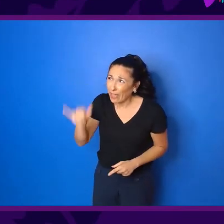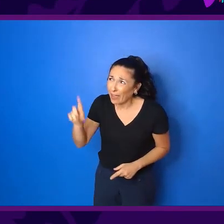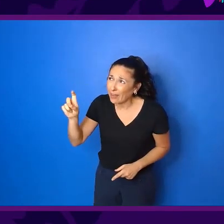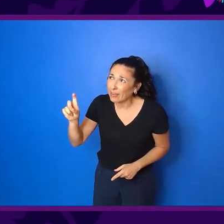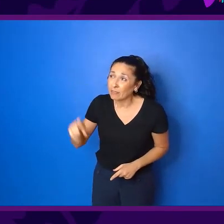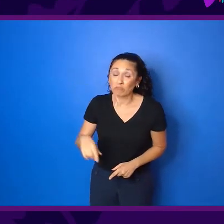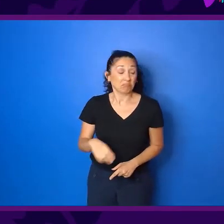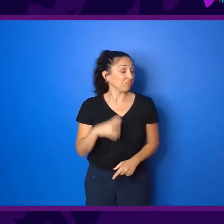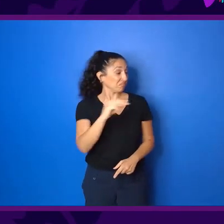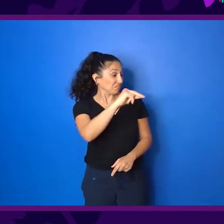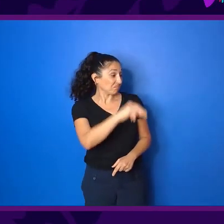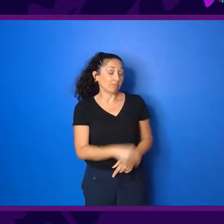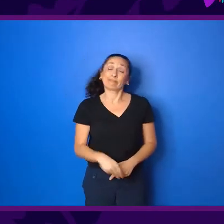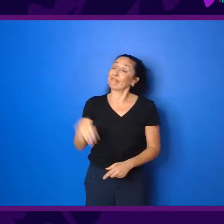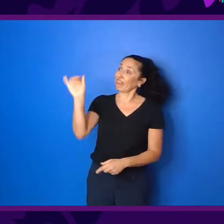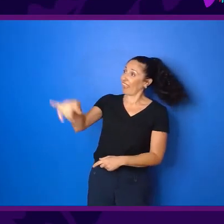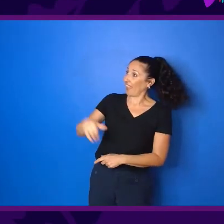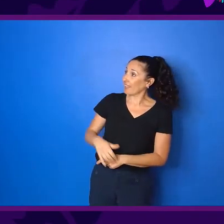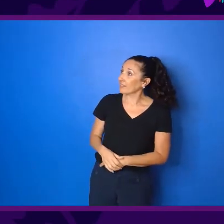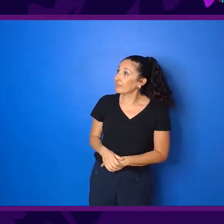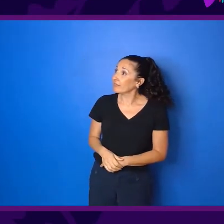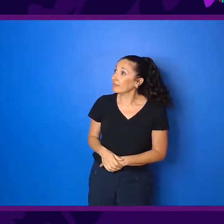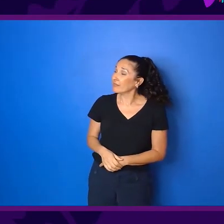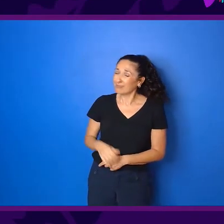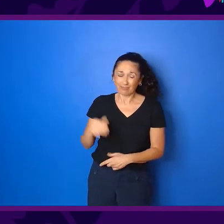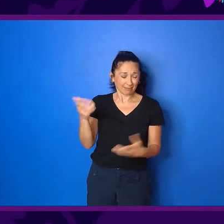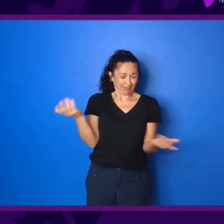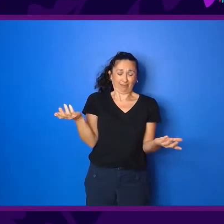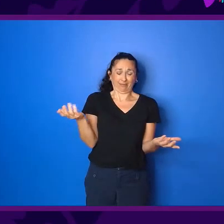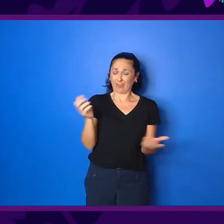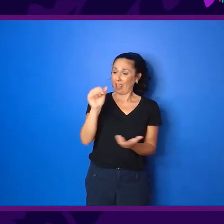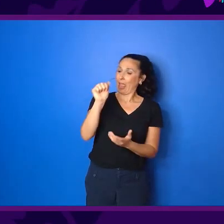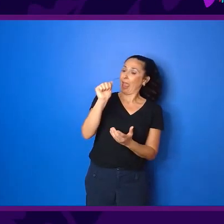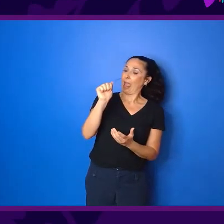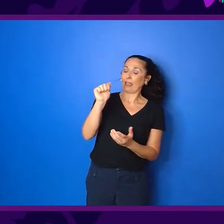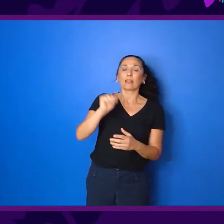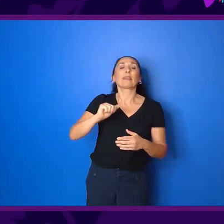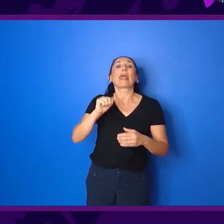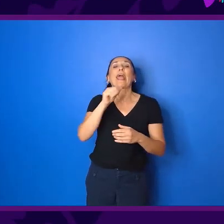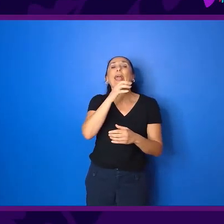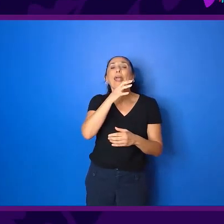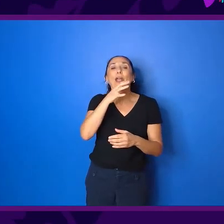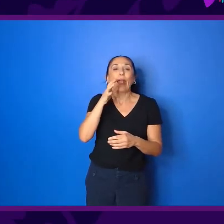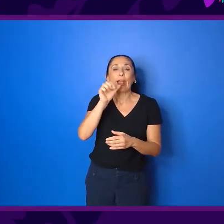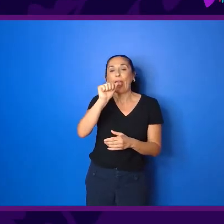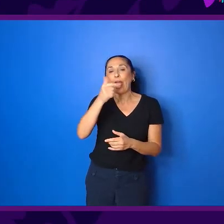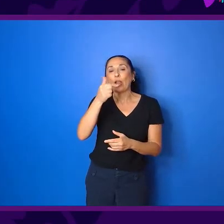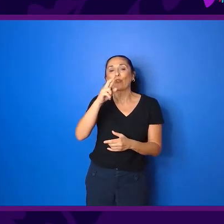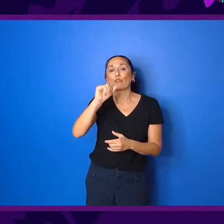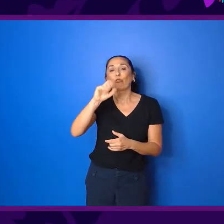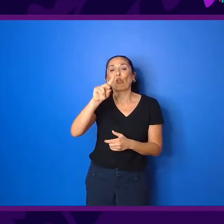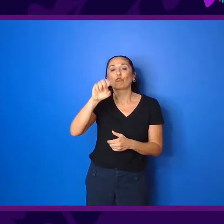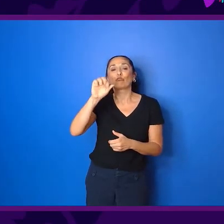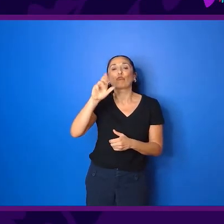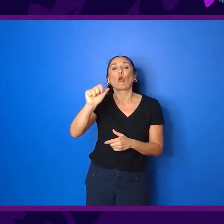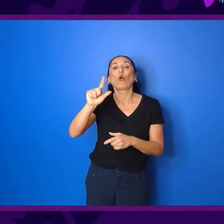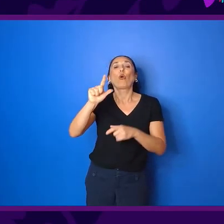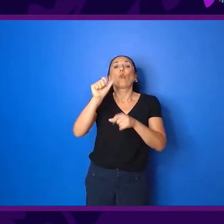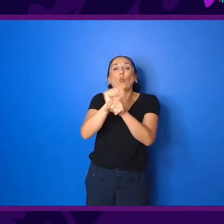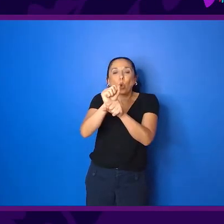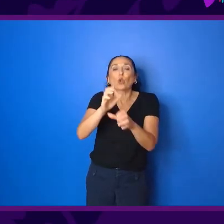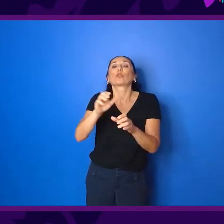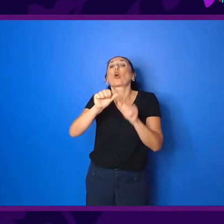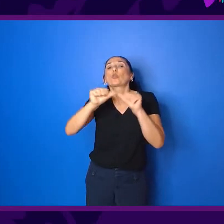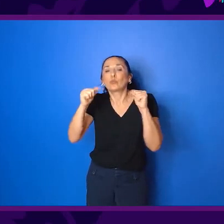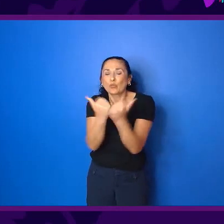Nope. Exactly. That's what I'm saying. It's the Agricultural Workers Association to help further her cause of gaining rights